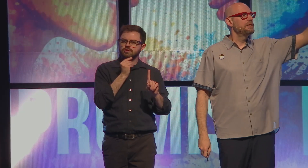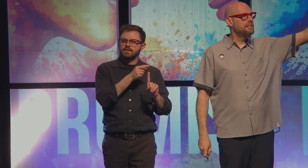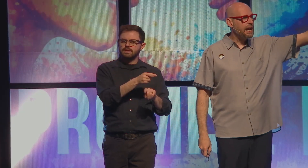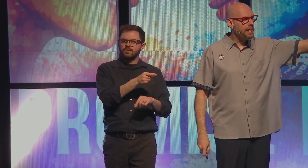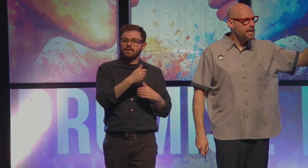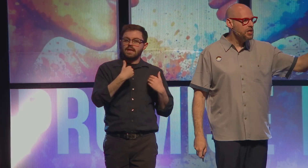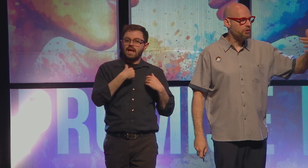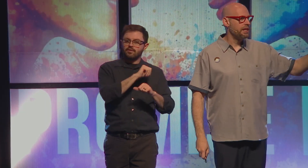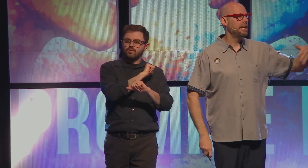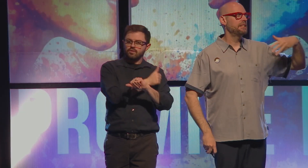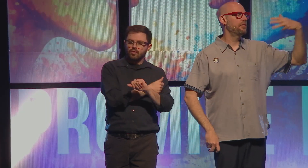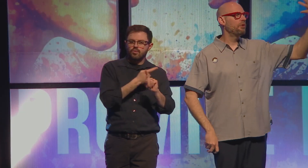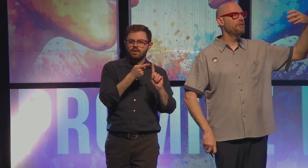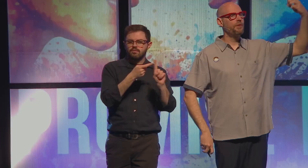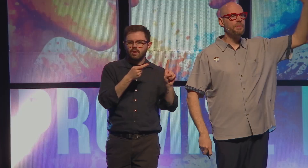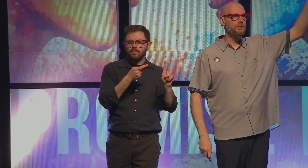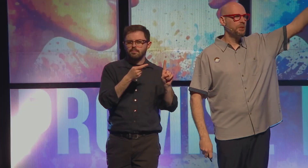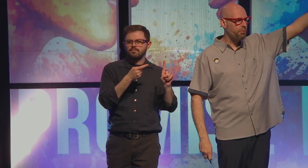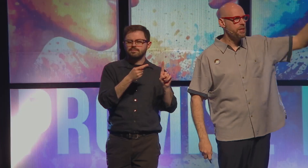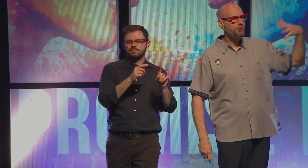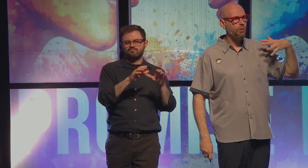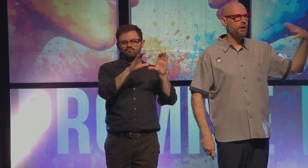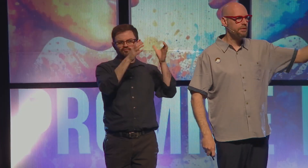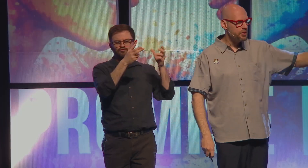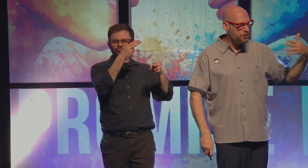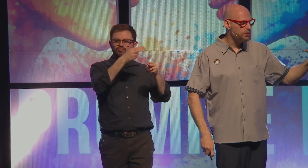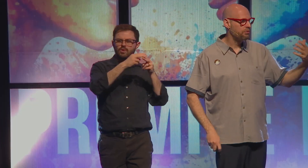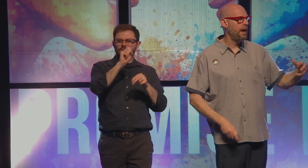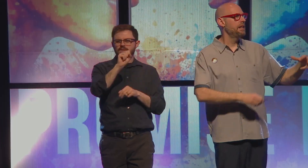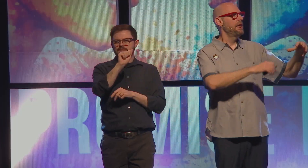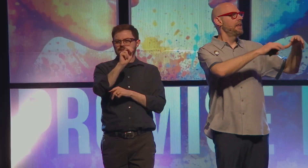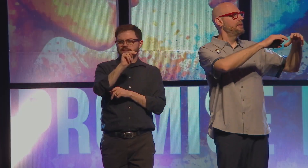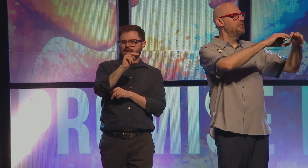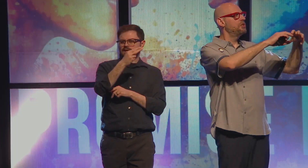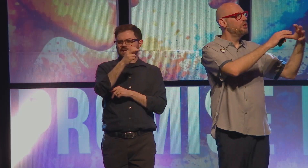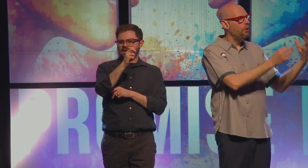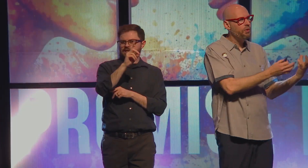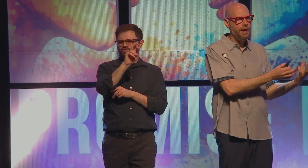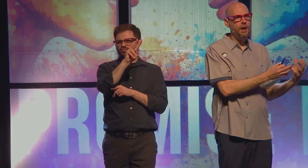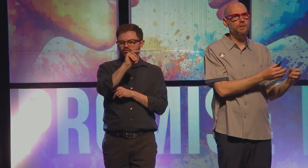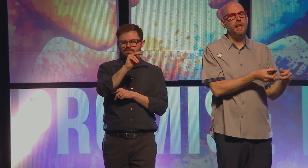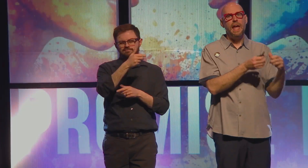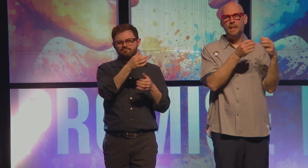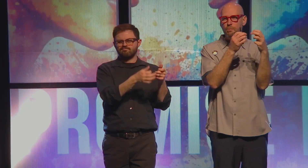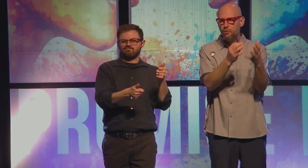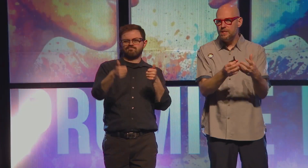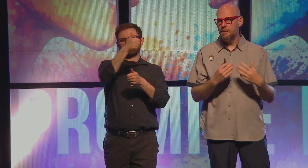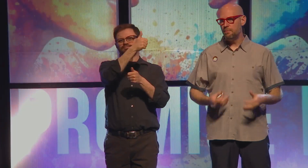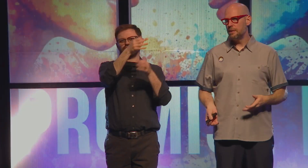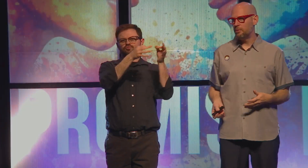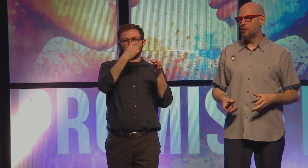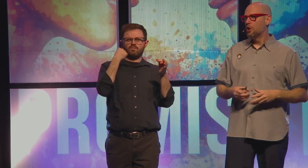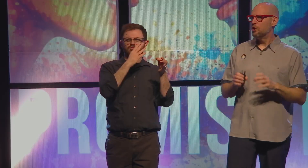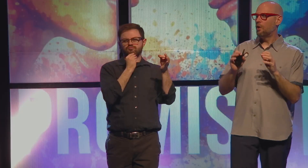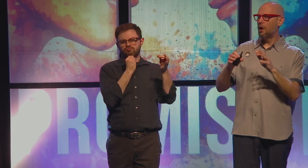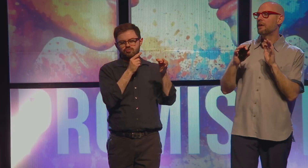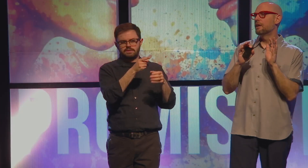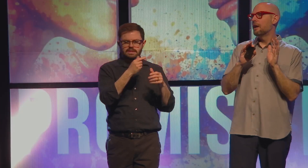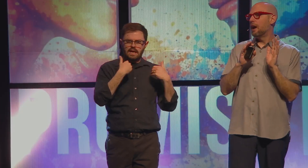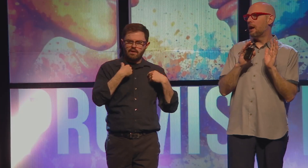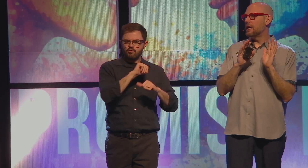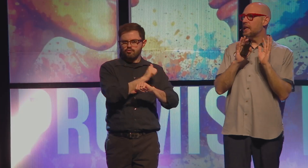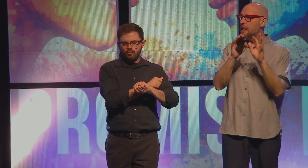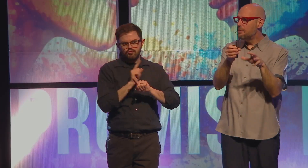the Sanhedrin. He has authority from the Supreme Court of the Jews, right, to go around and imprison people who